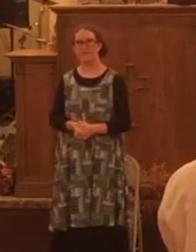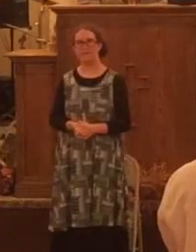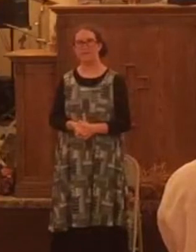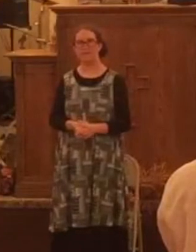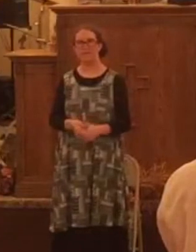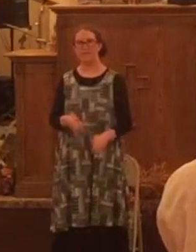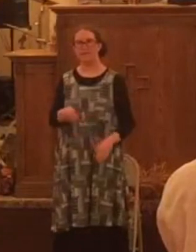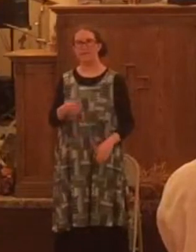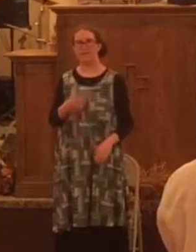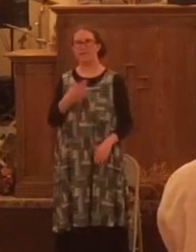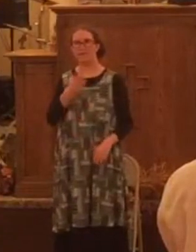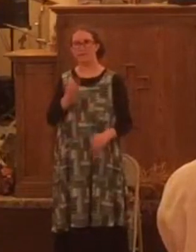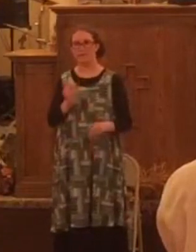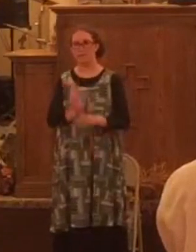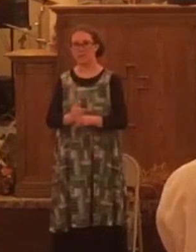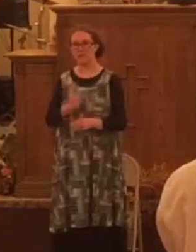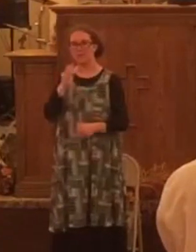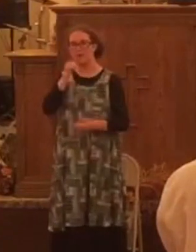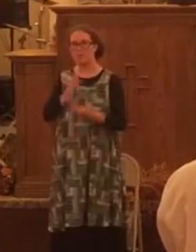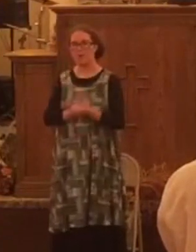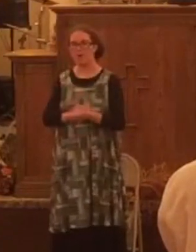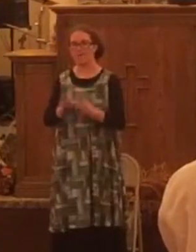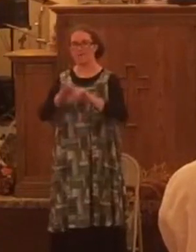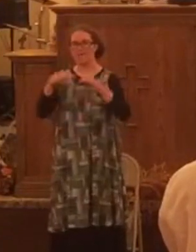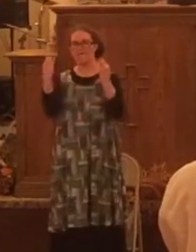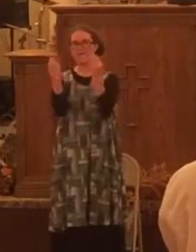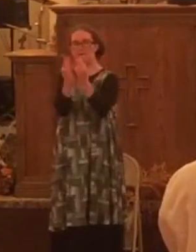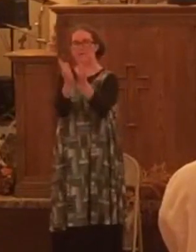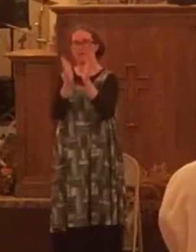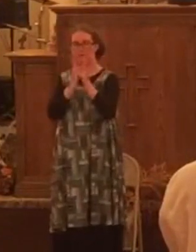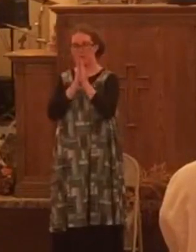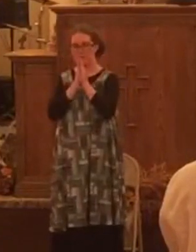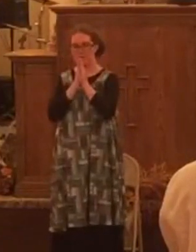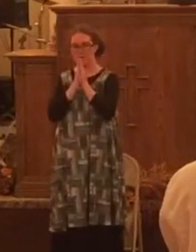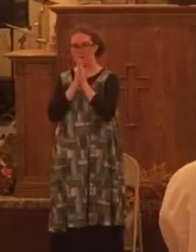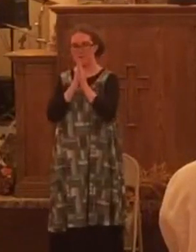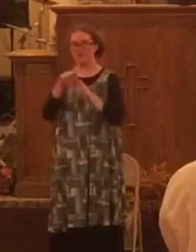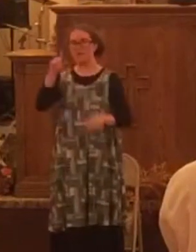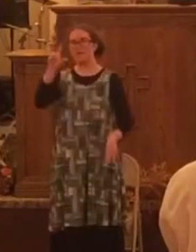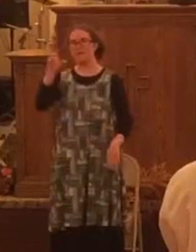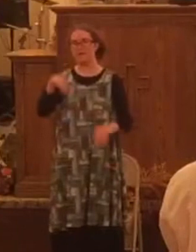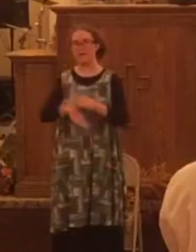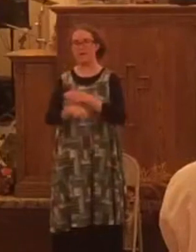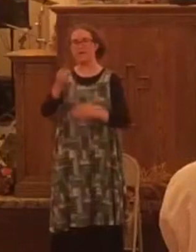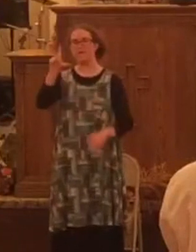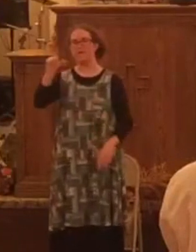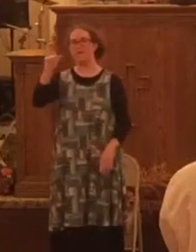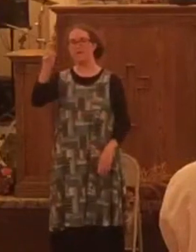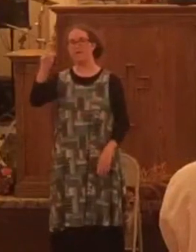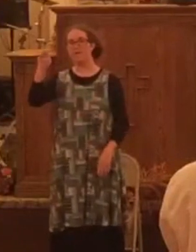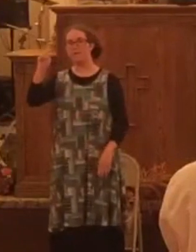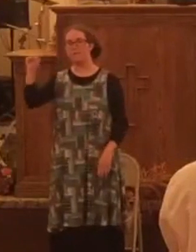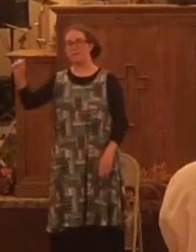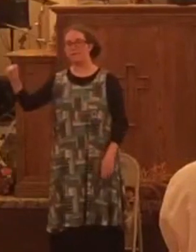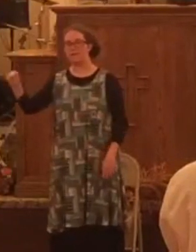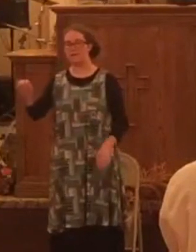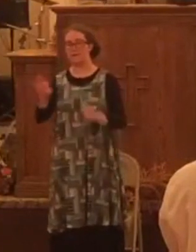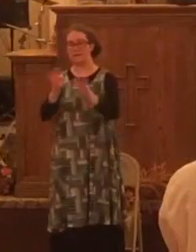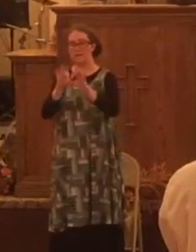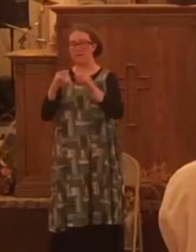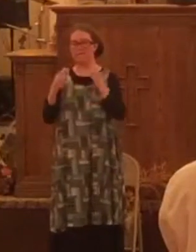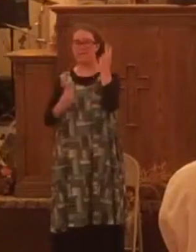my wife and family in prayer. They are, amen, in La Mesa, Texas, visiting